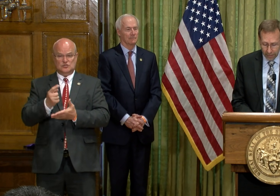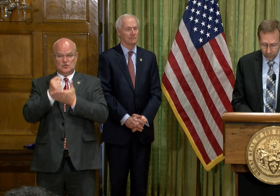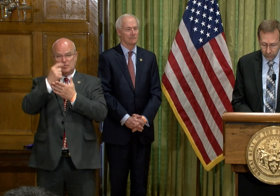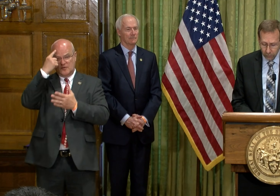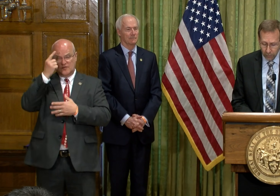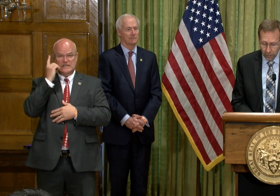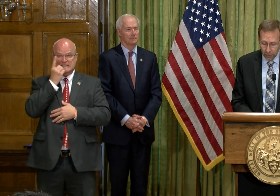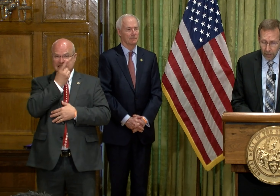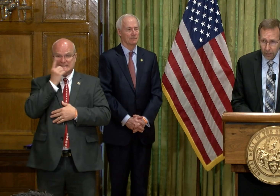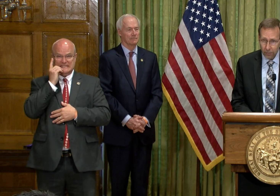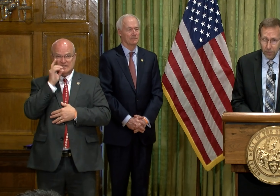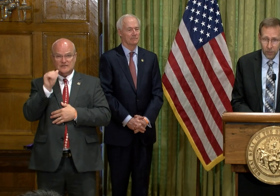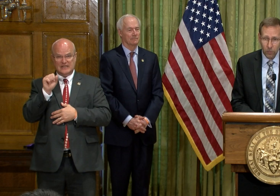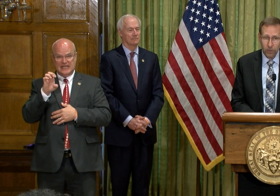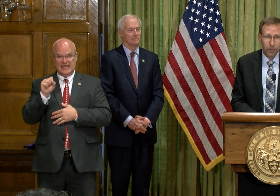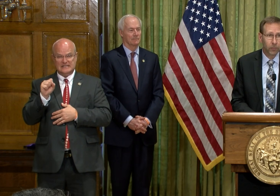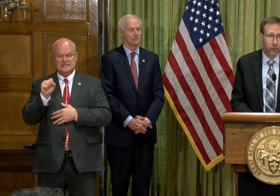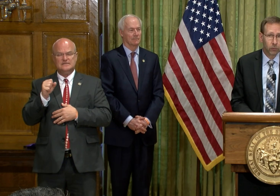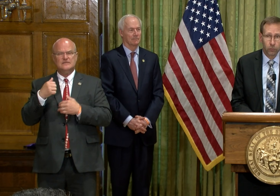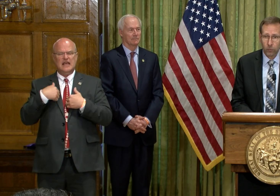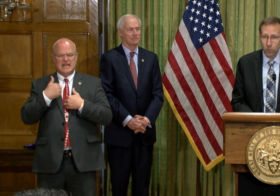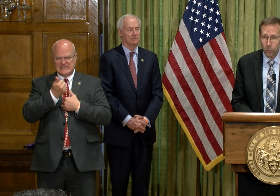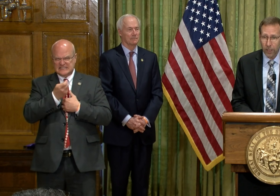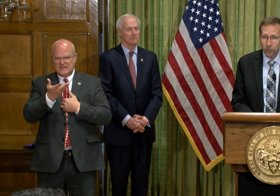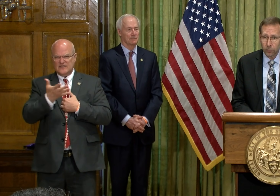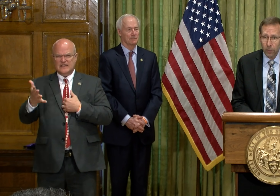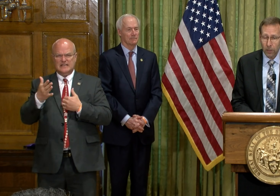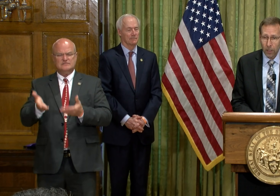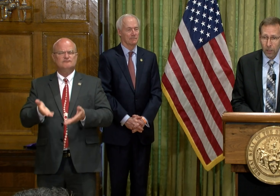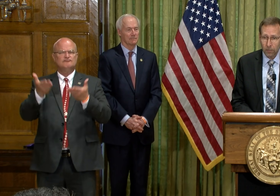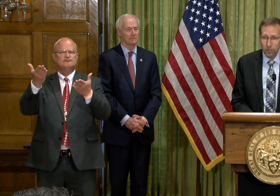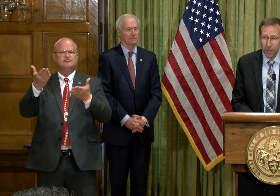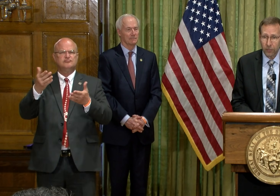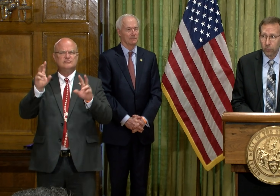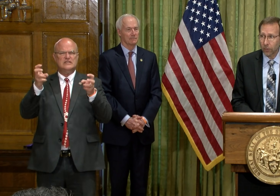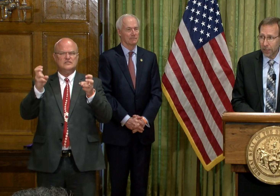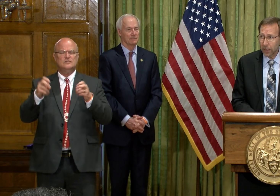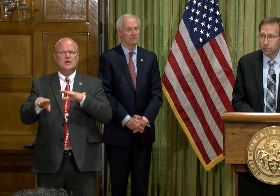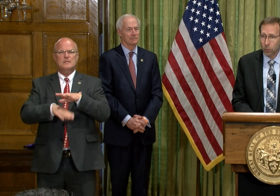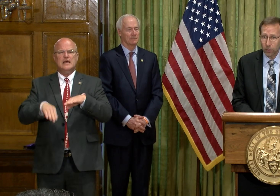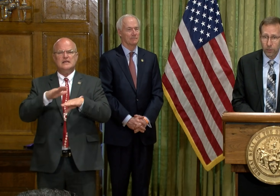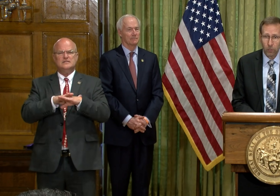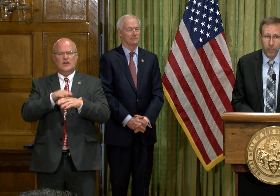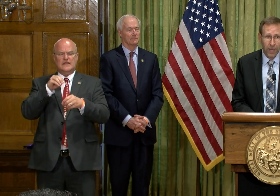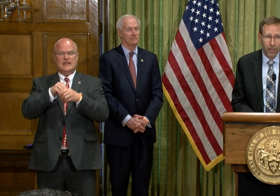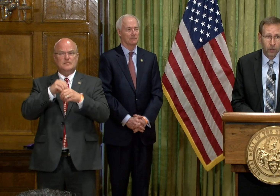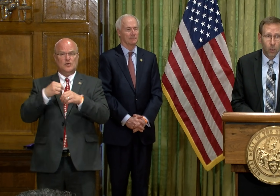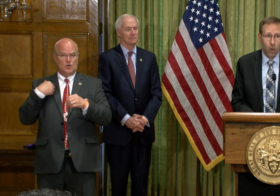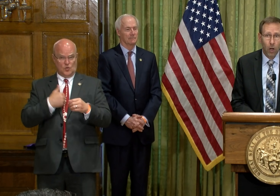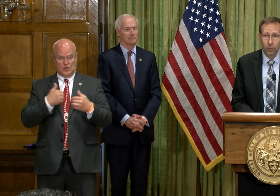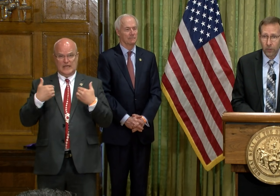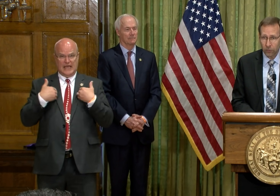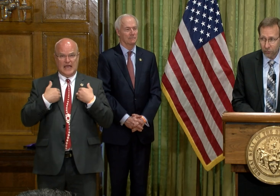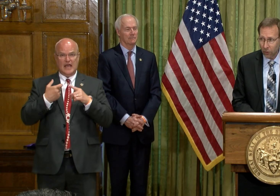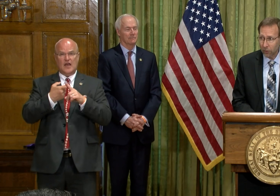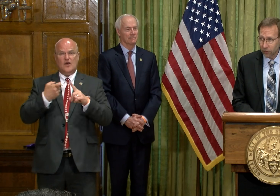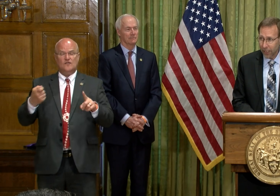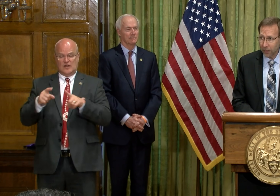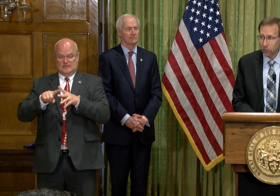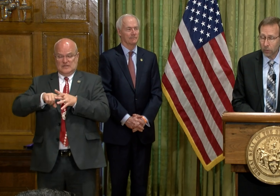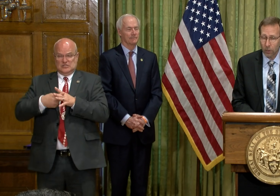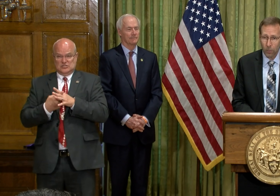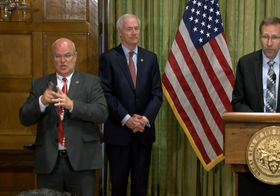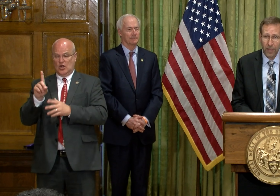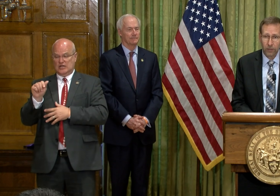dental cases. There were a number of issues that were raised based on the input that we had on the